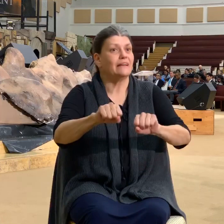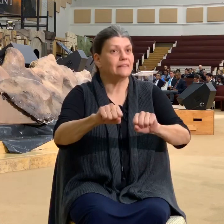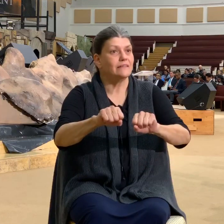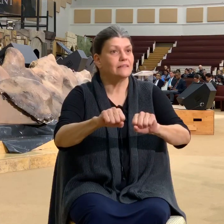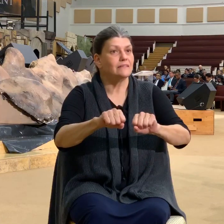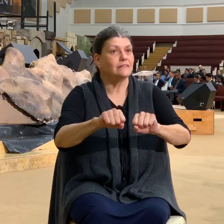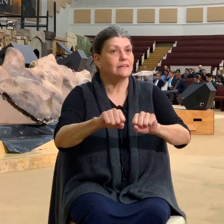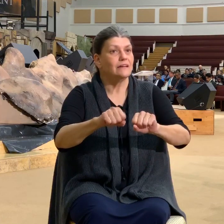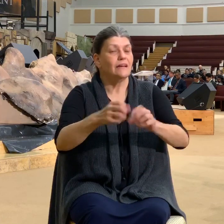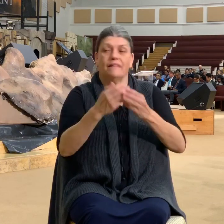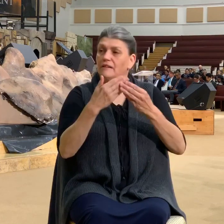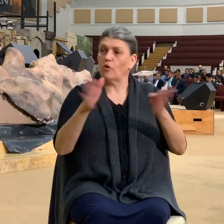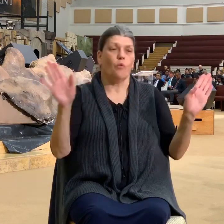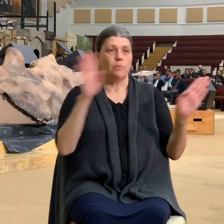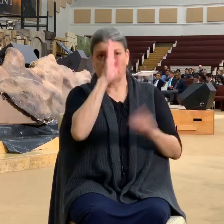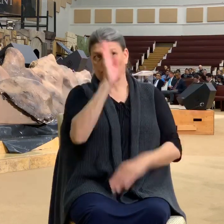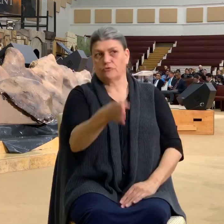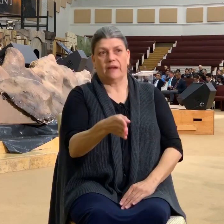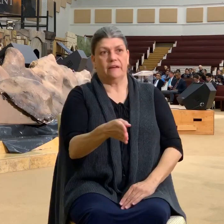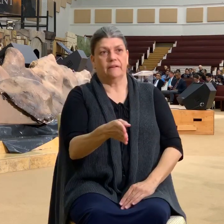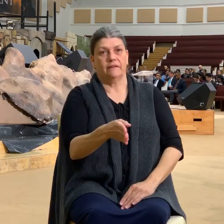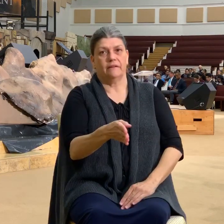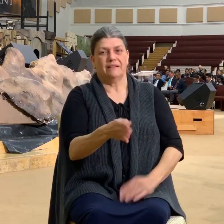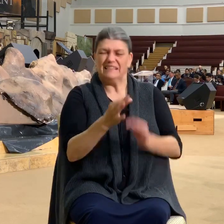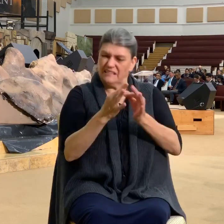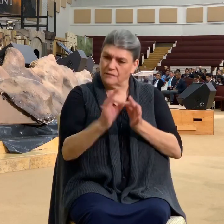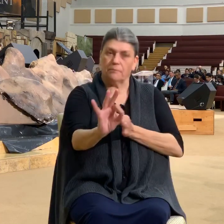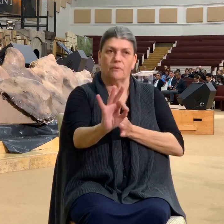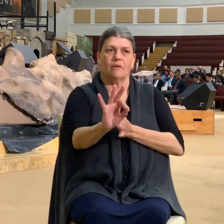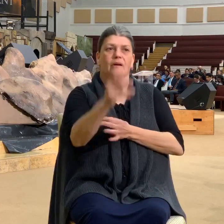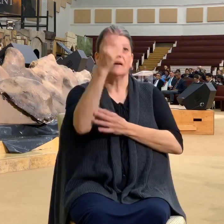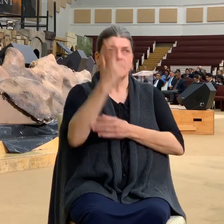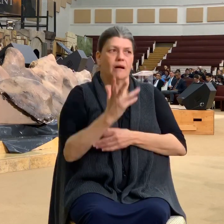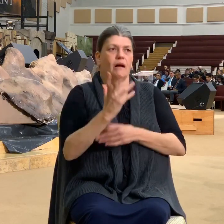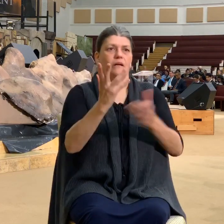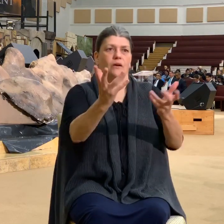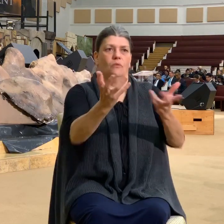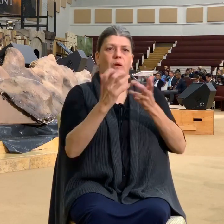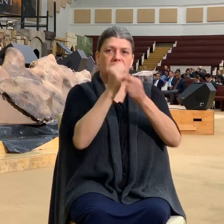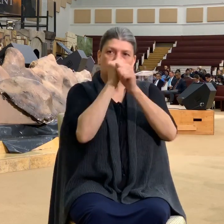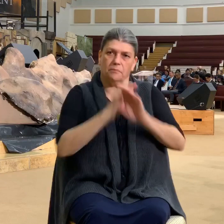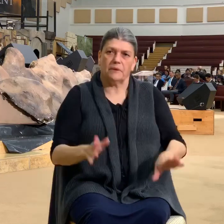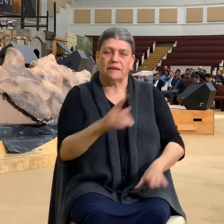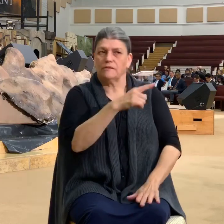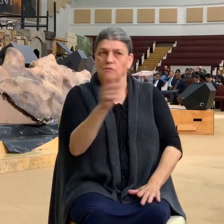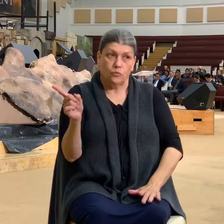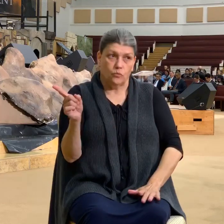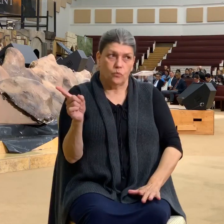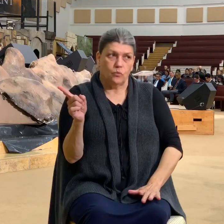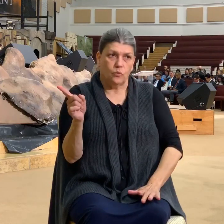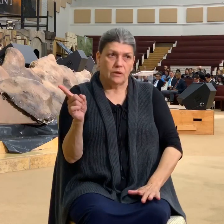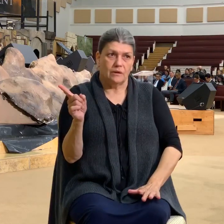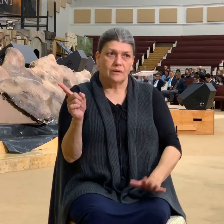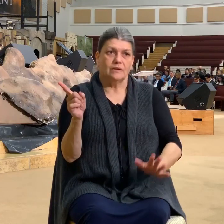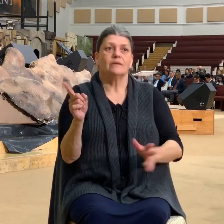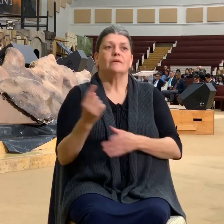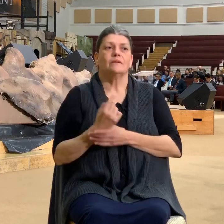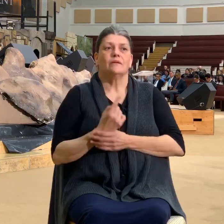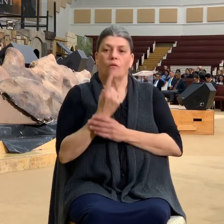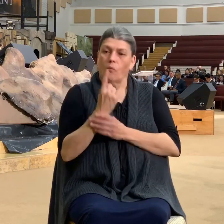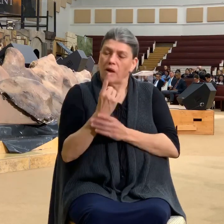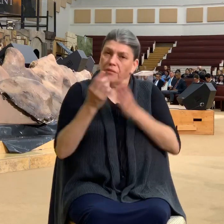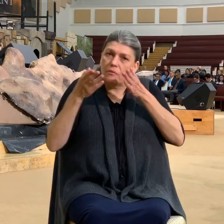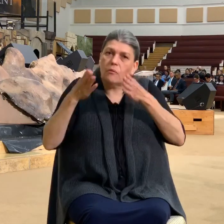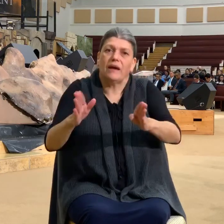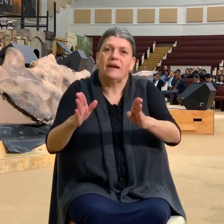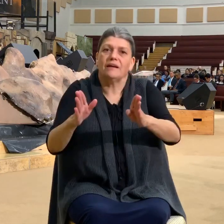That's pretty open, pretty plain and simple. God wants to bless you. And one of the ways